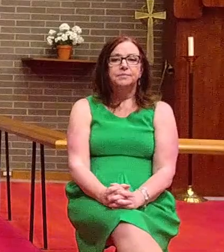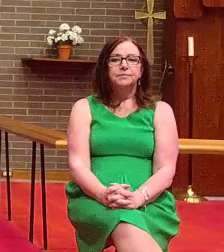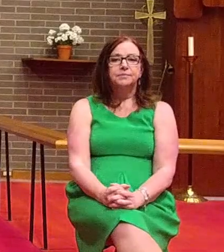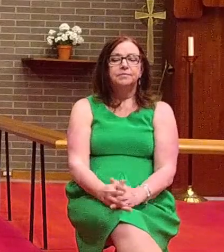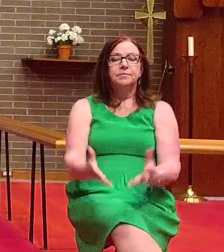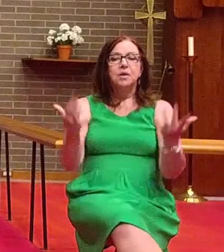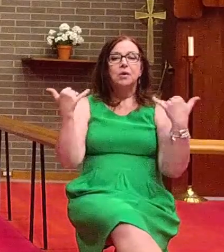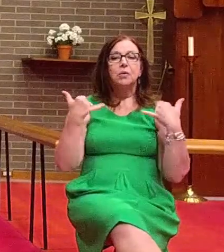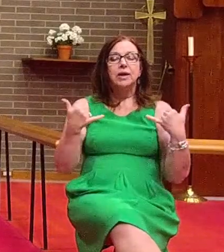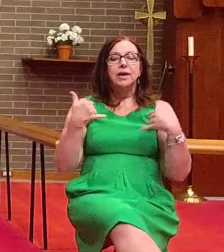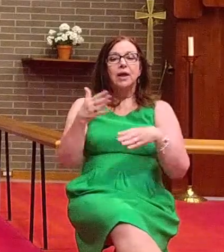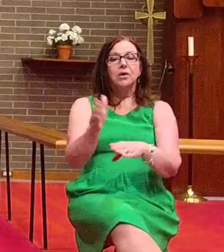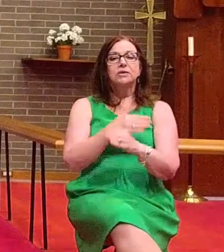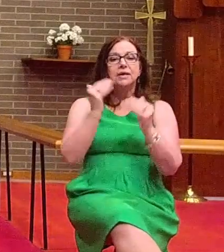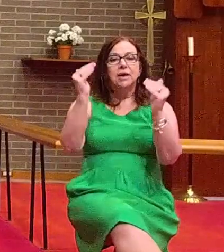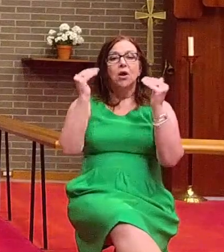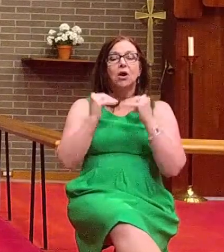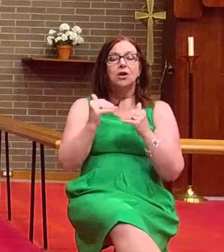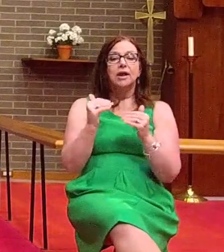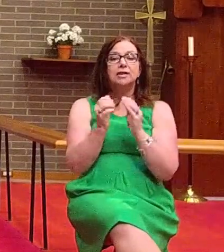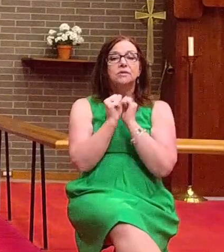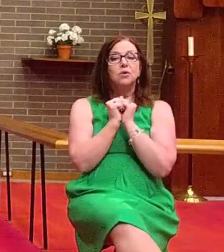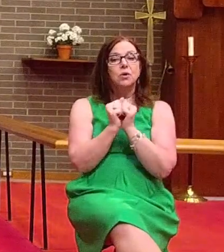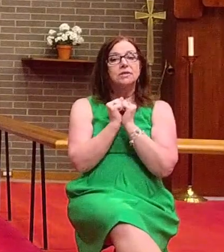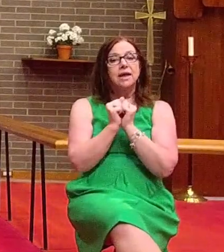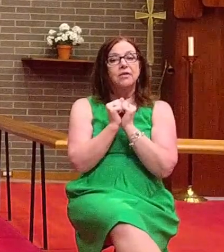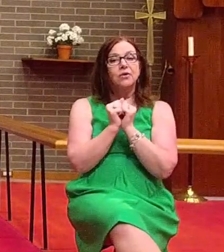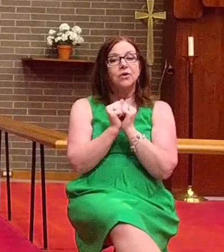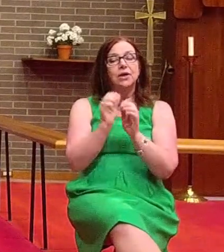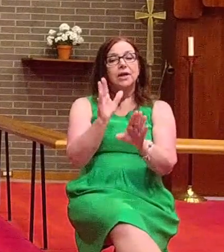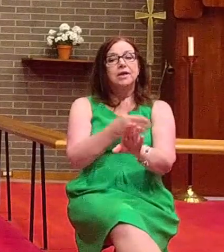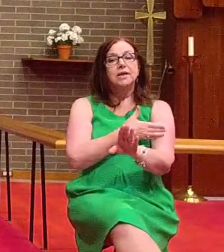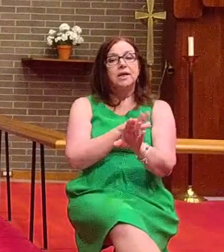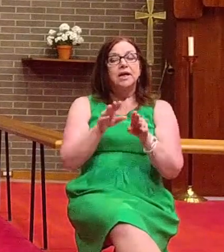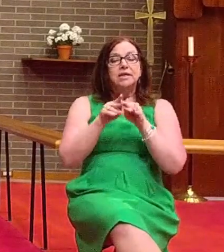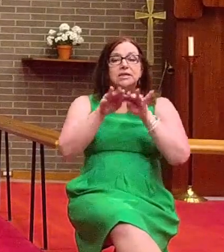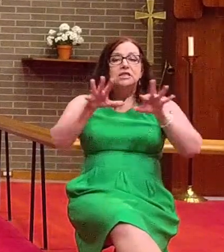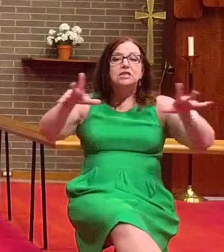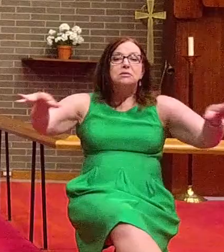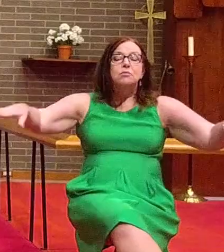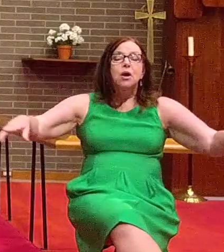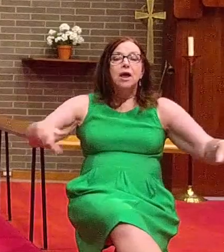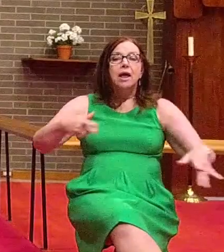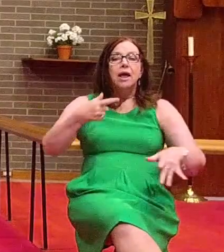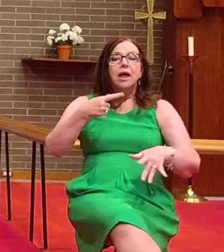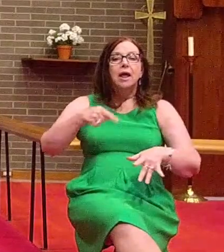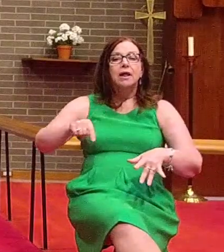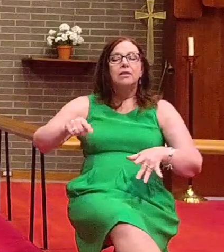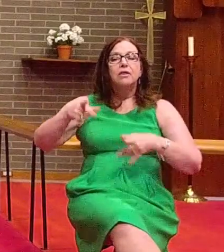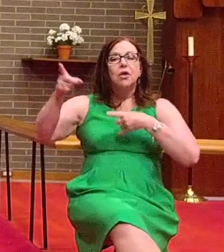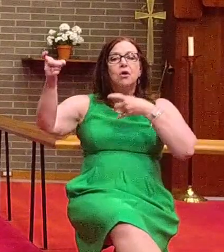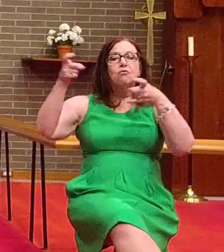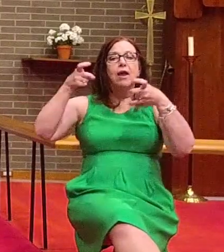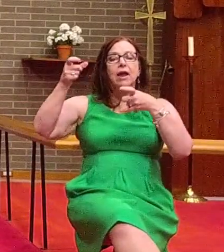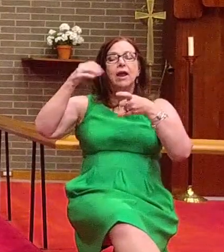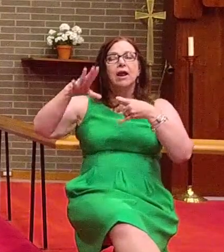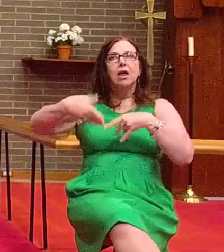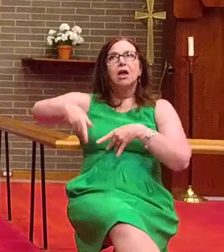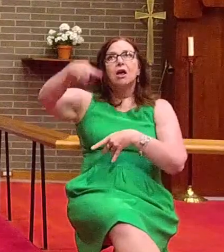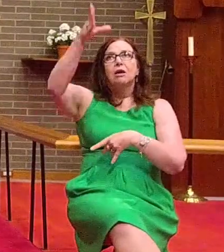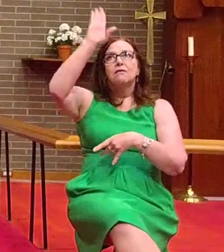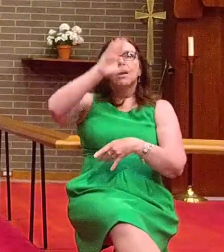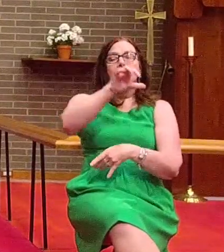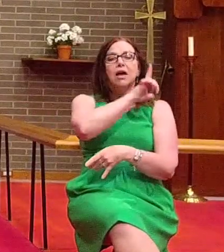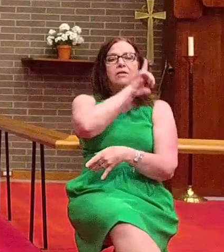We sing our next hymn together. As we sing, Spread the Reign of God the Lord, a